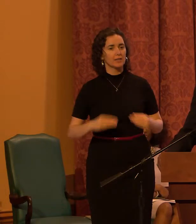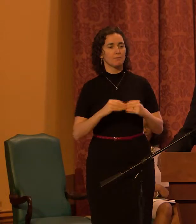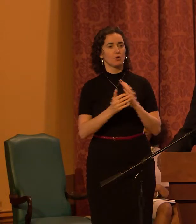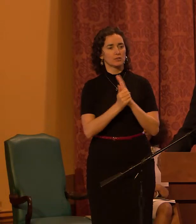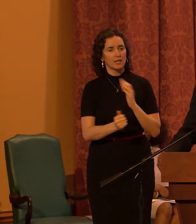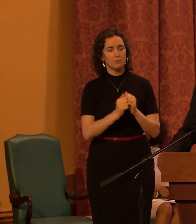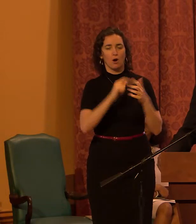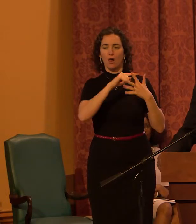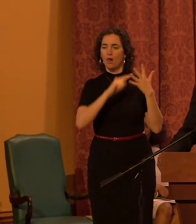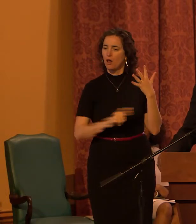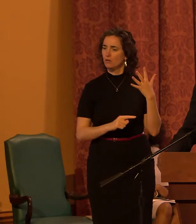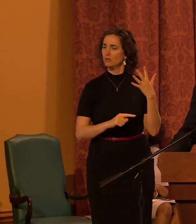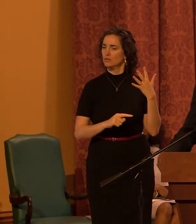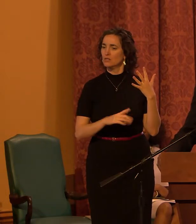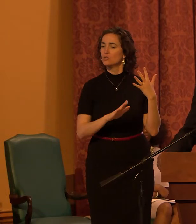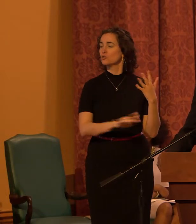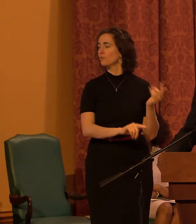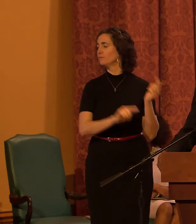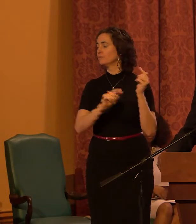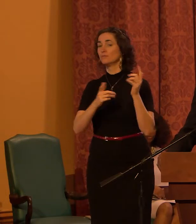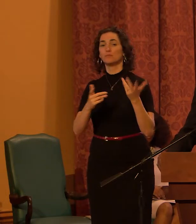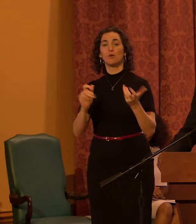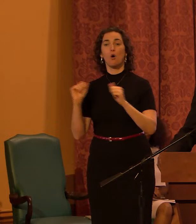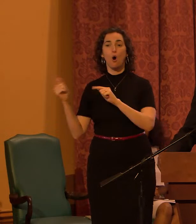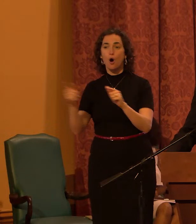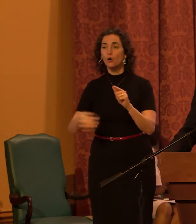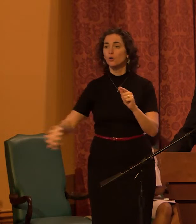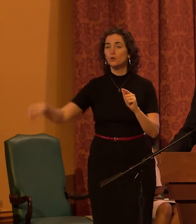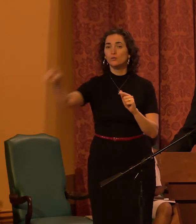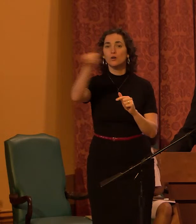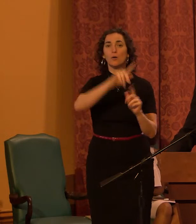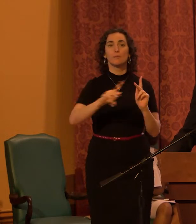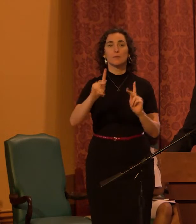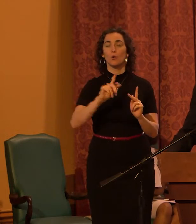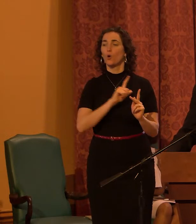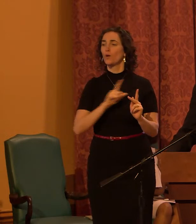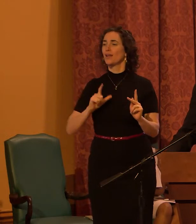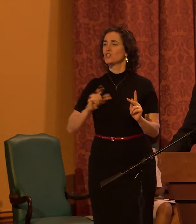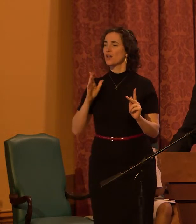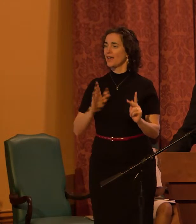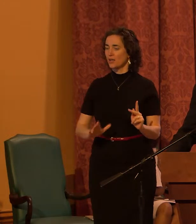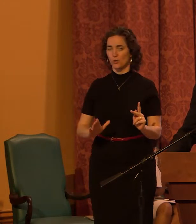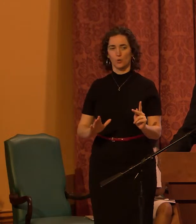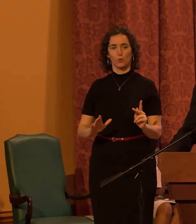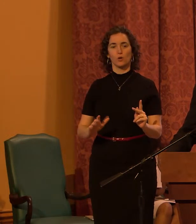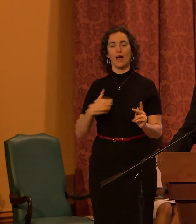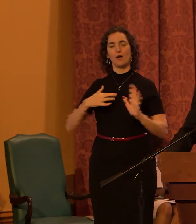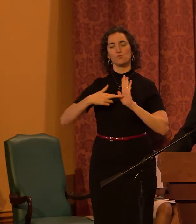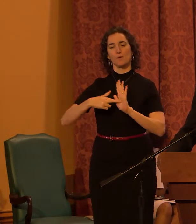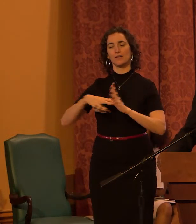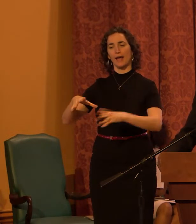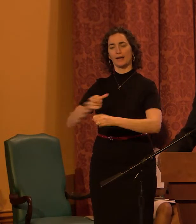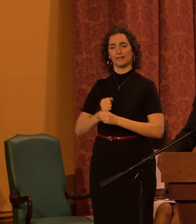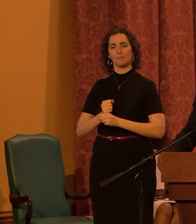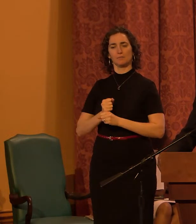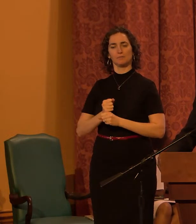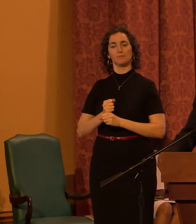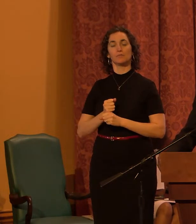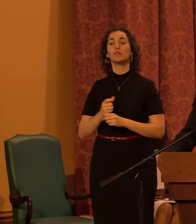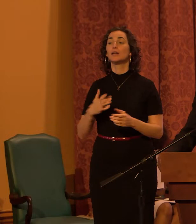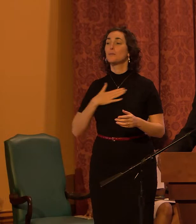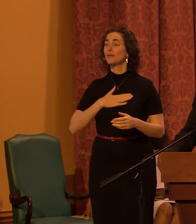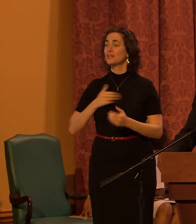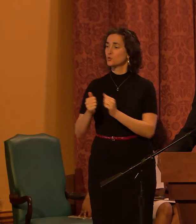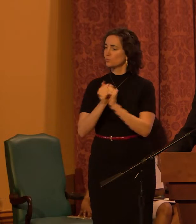So I accept this on behalf of all of the legislators, and I ask you to join me in prayer